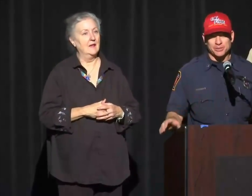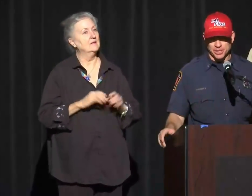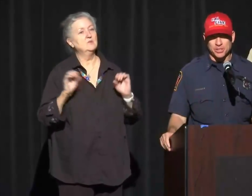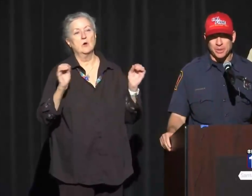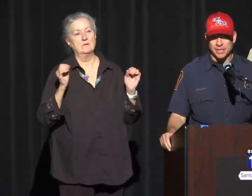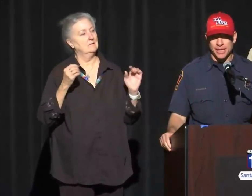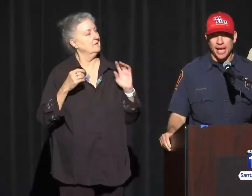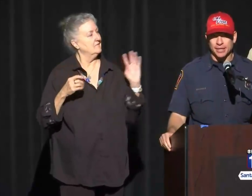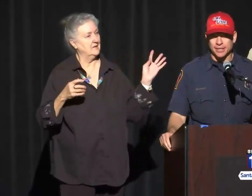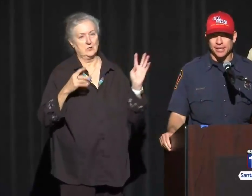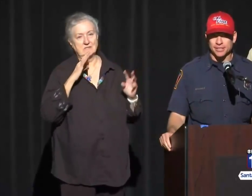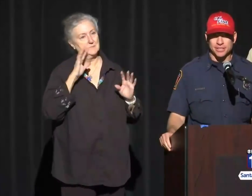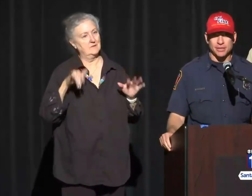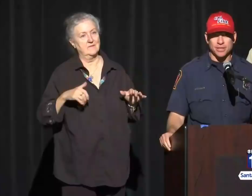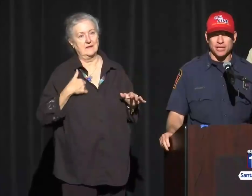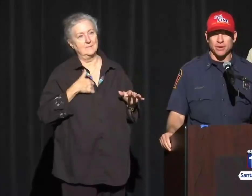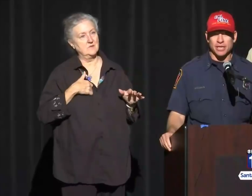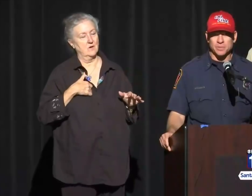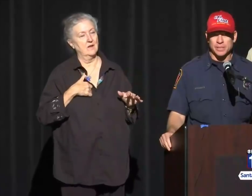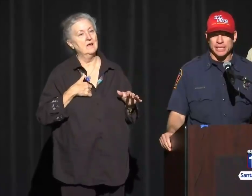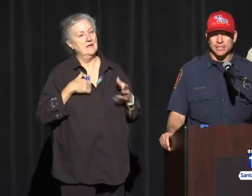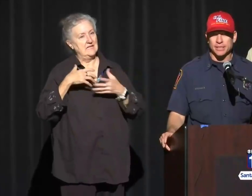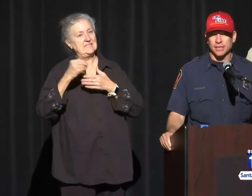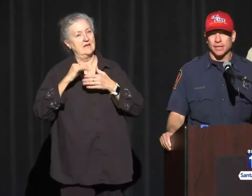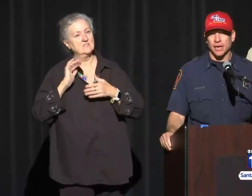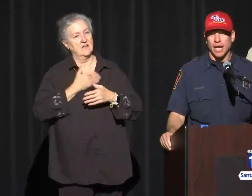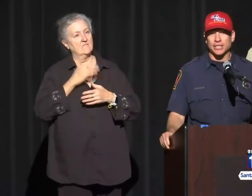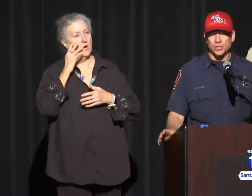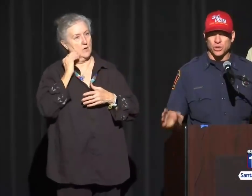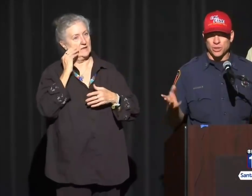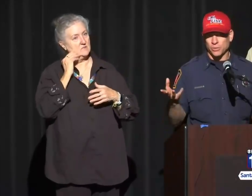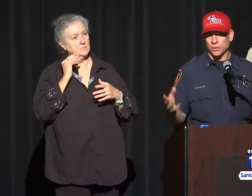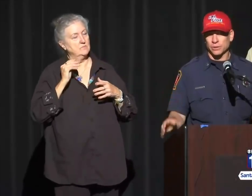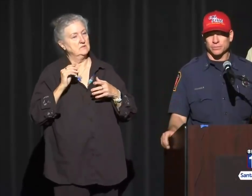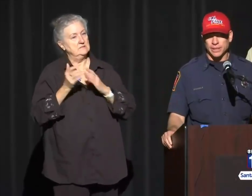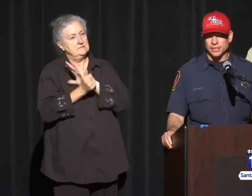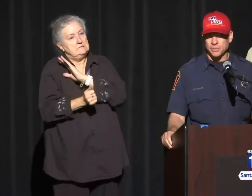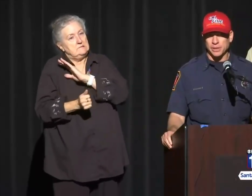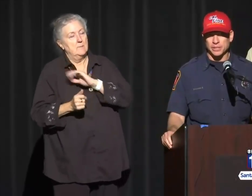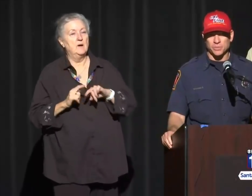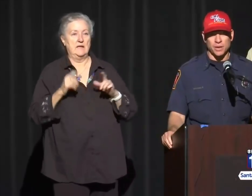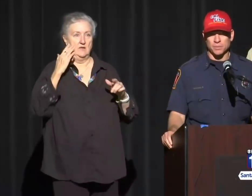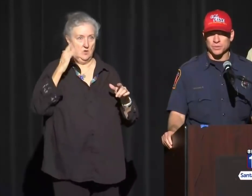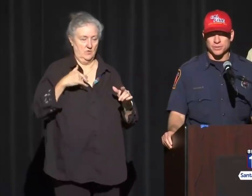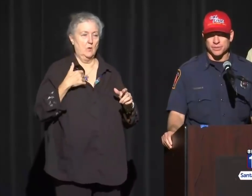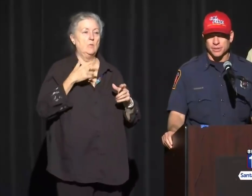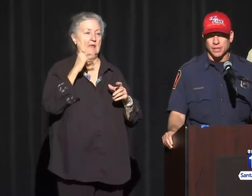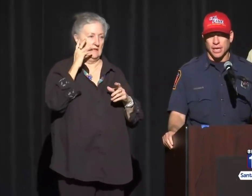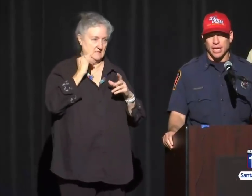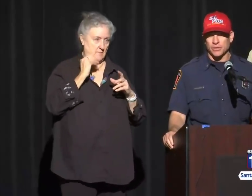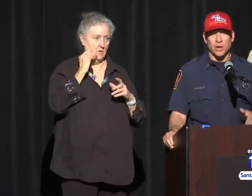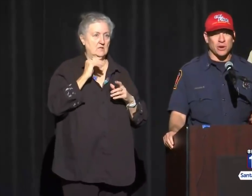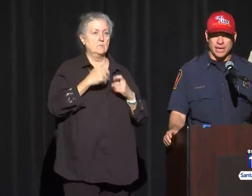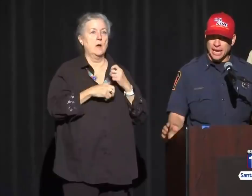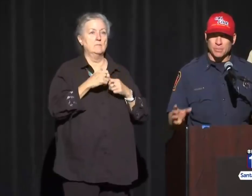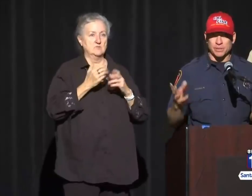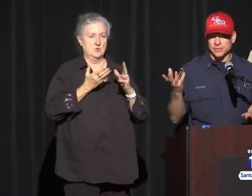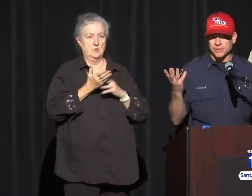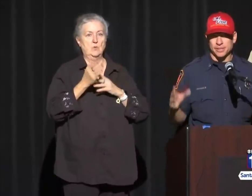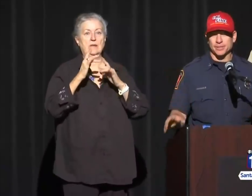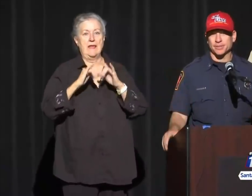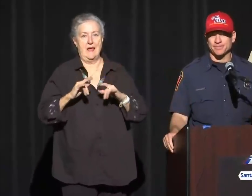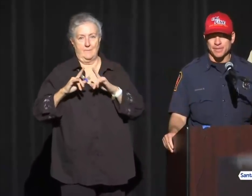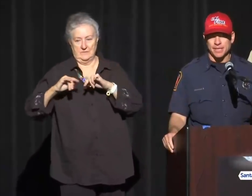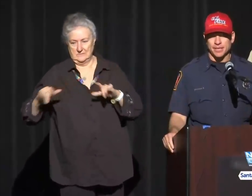of us here can speak to that. That's just outside of our expertise. I do know that we experience problems throughout our